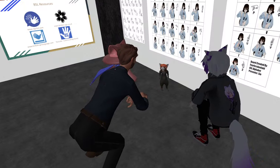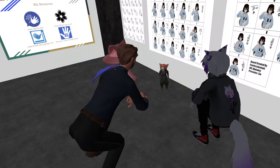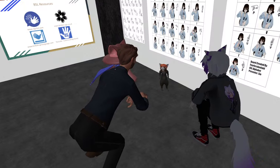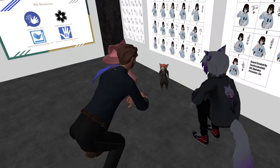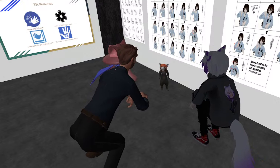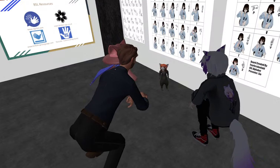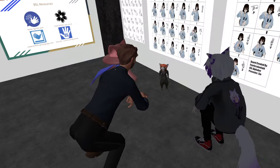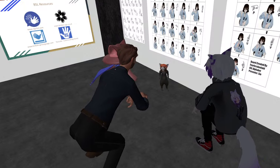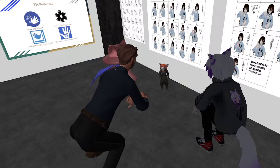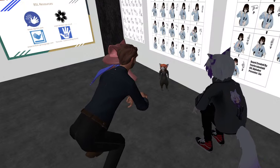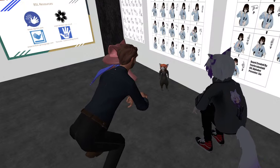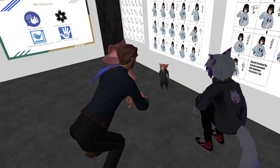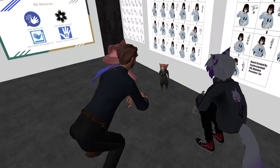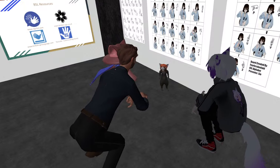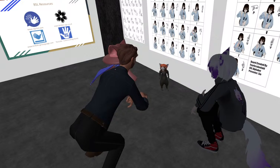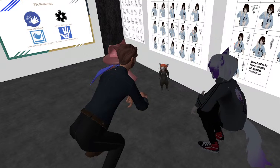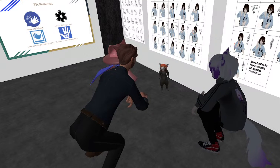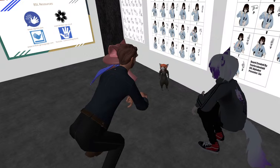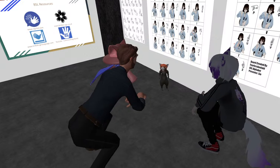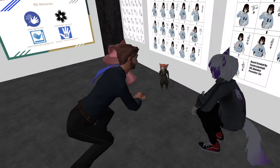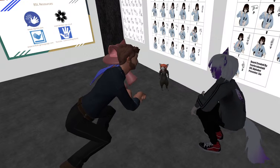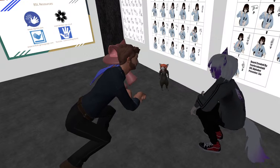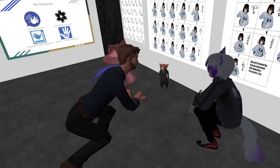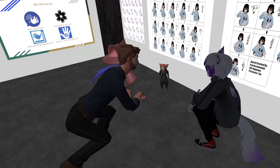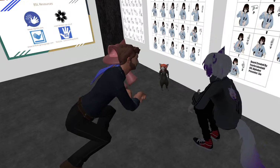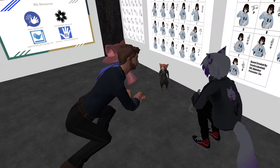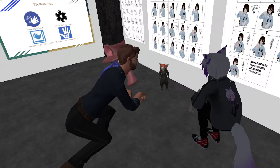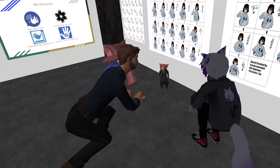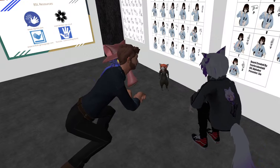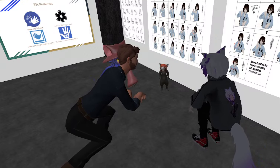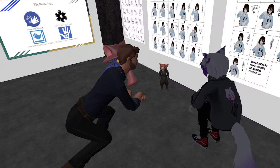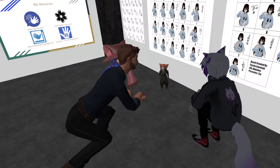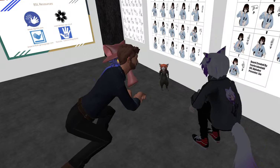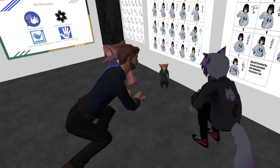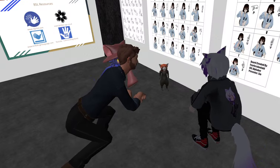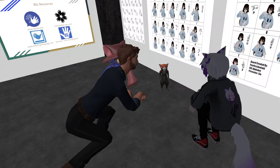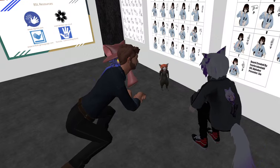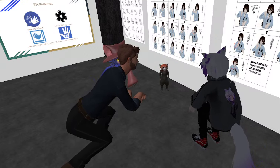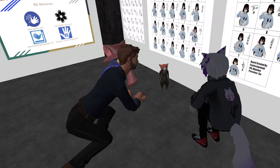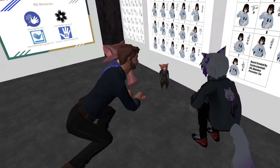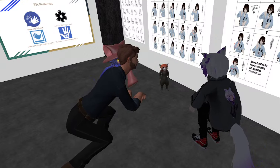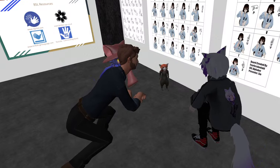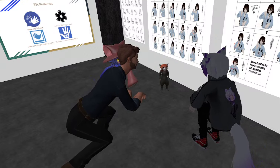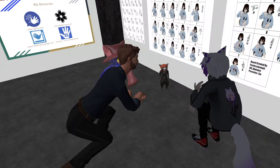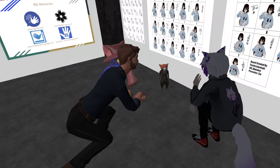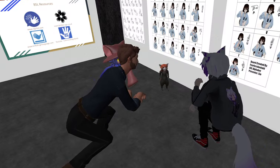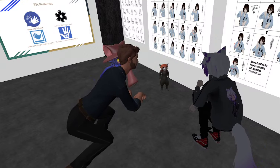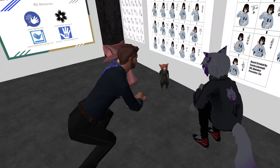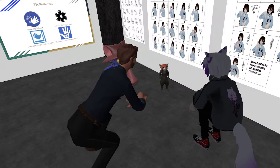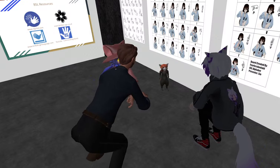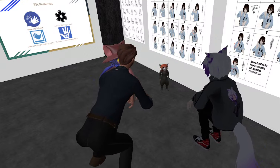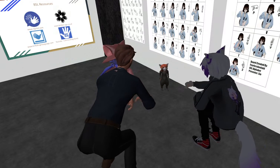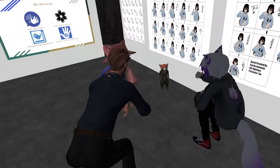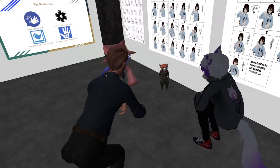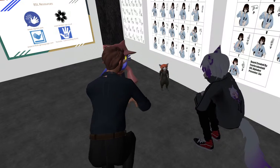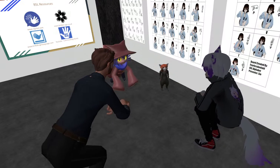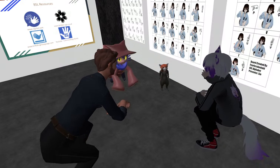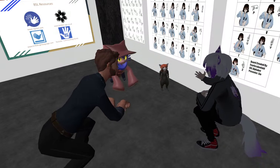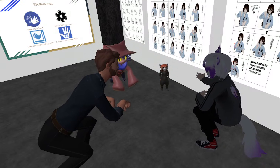We're almost done though. Like what else? A lot of worlds though, like a lot of hangout worlds, if you ever like run into somebody who is mute or, you know, deaf